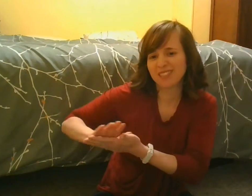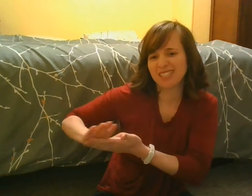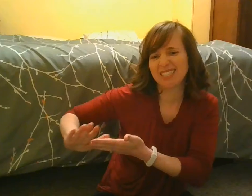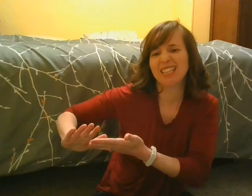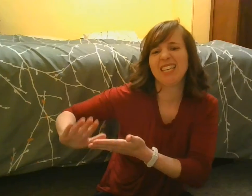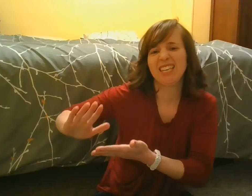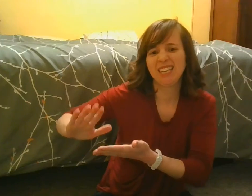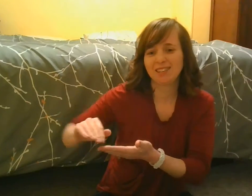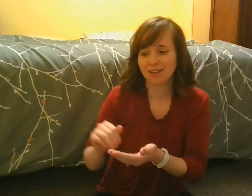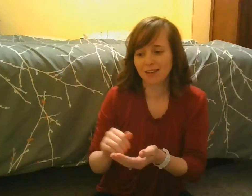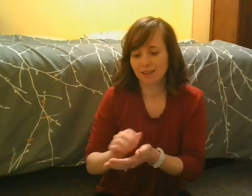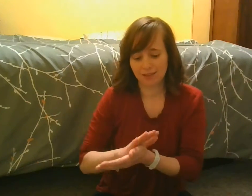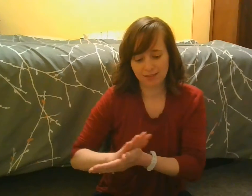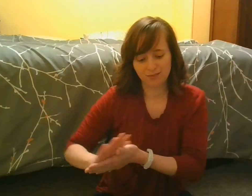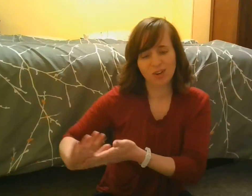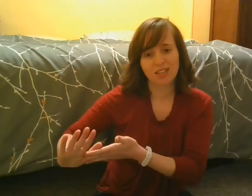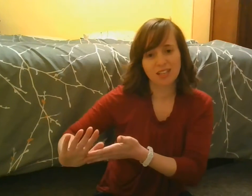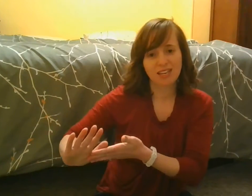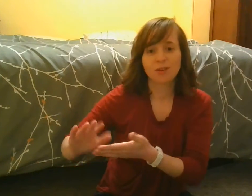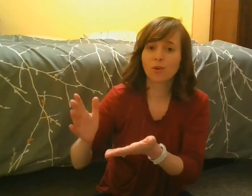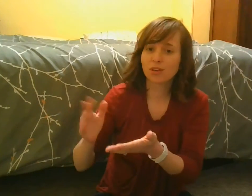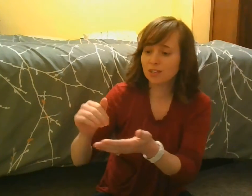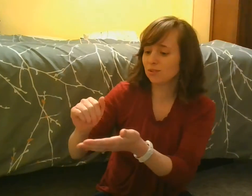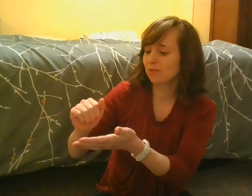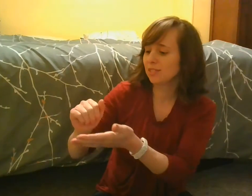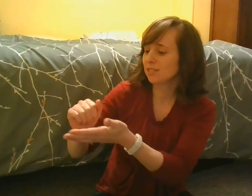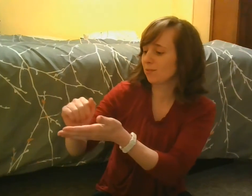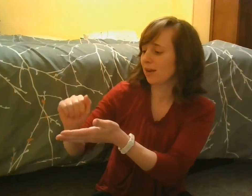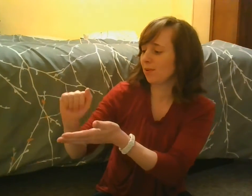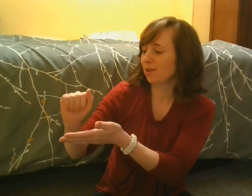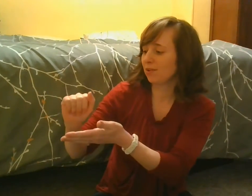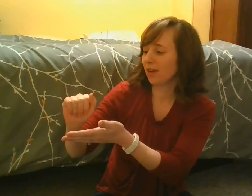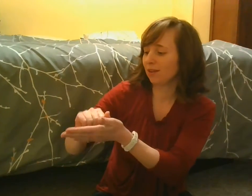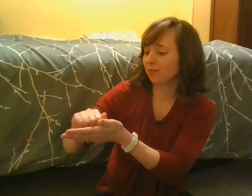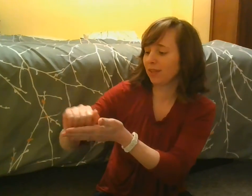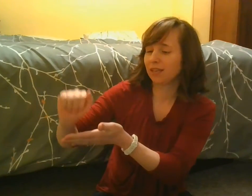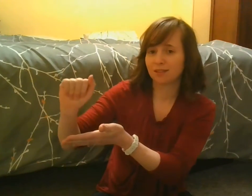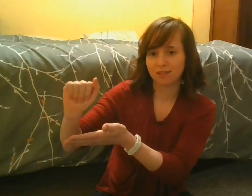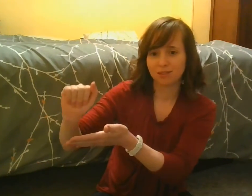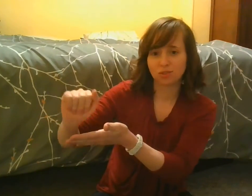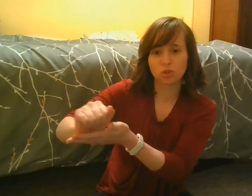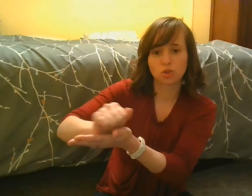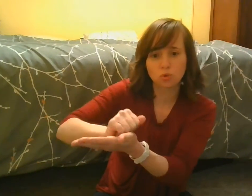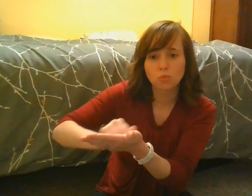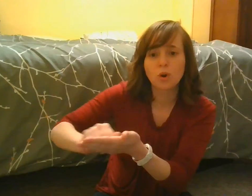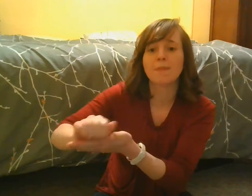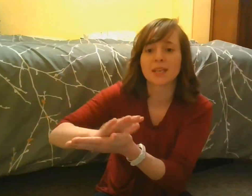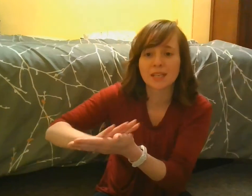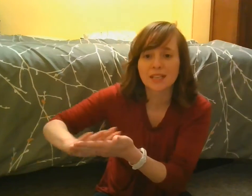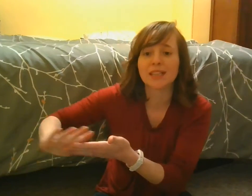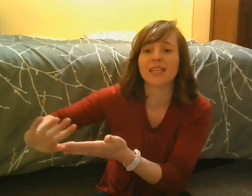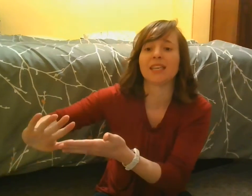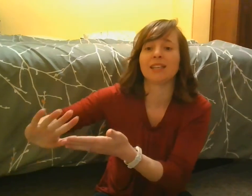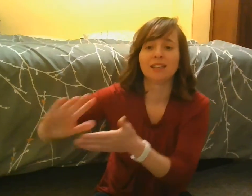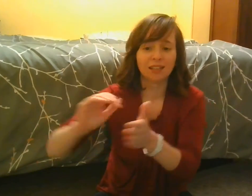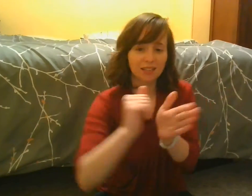emphasize clean, very clean. Or you can do this way, where you kind of like scrub it clean. So